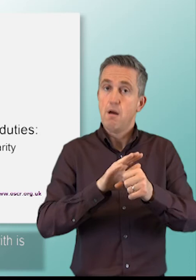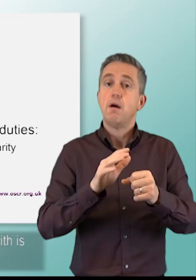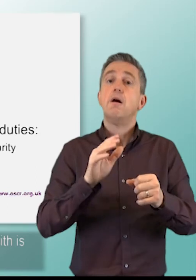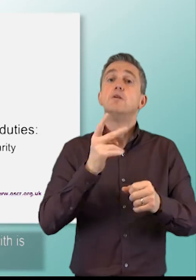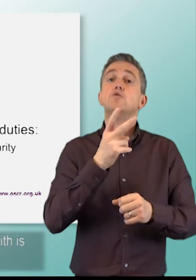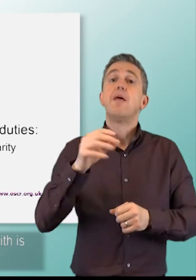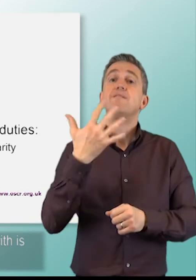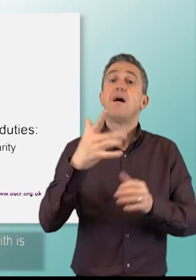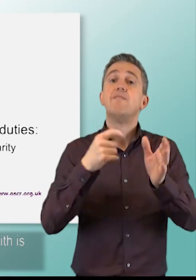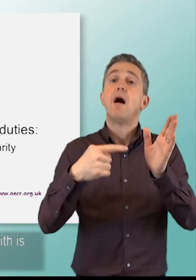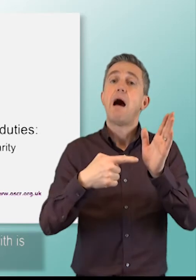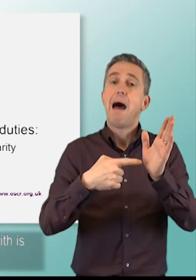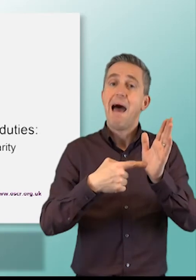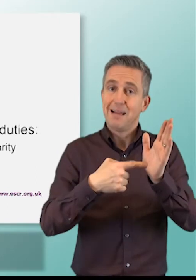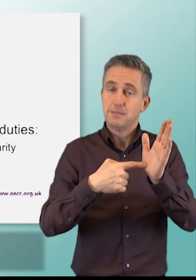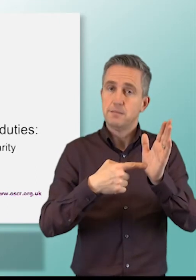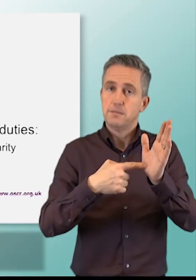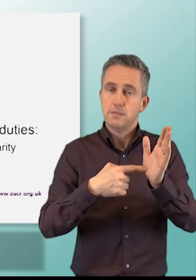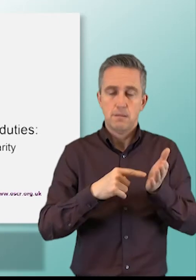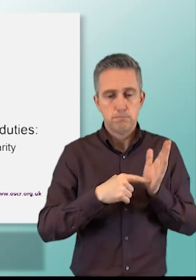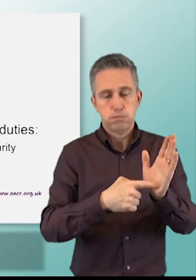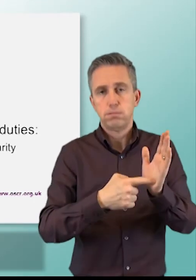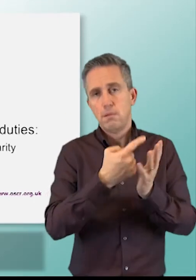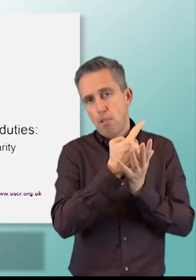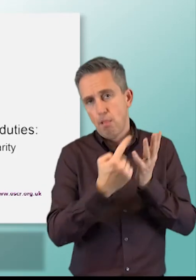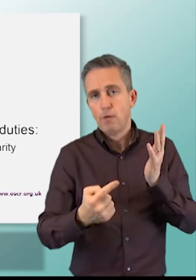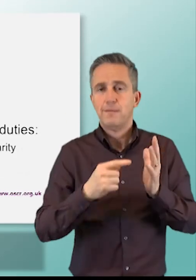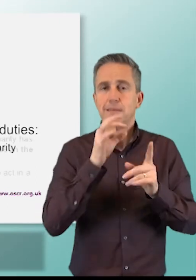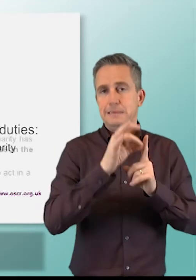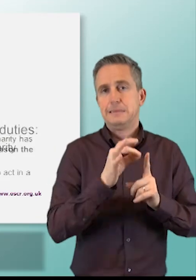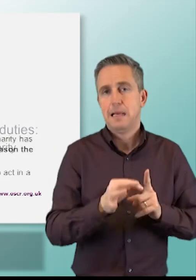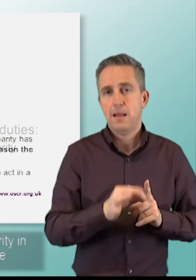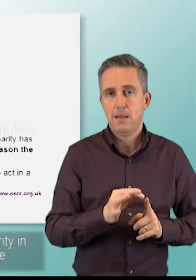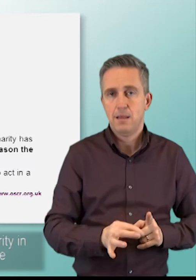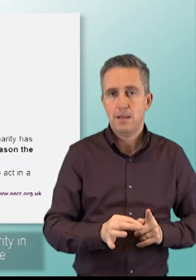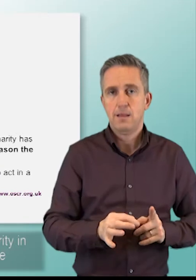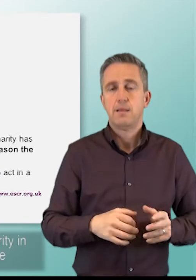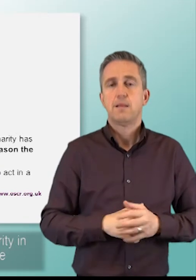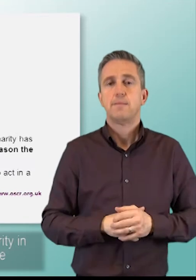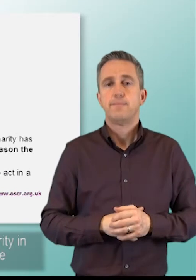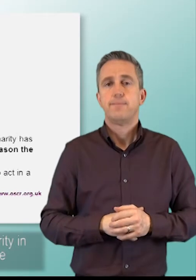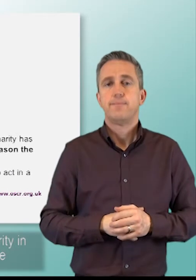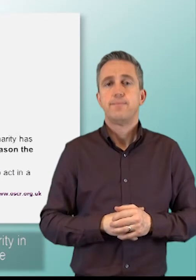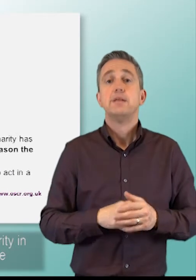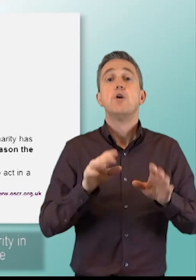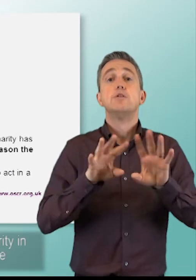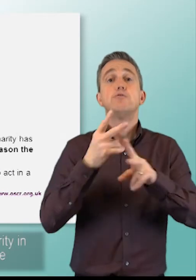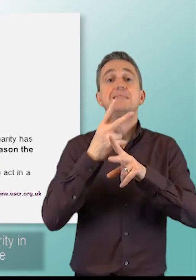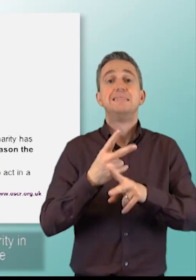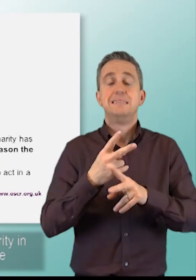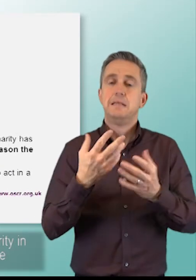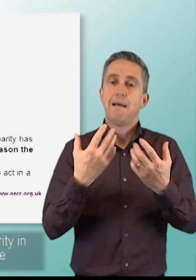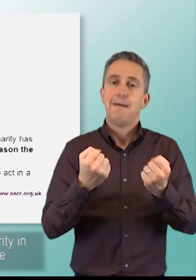duties, which are set out in the 2005 Act. And again, I'm going to cover those in a little more detail. So keeping that